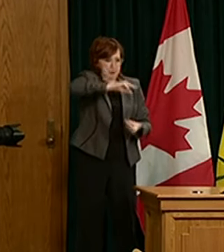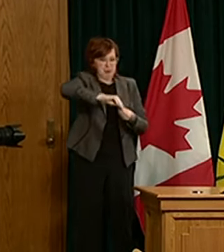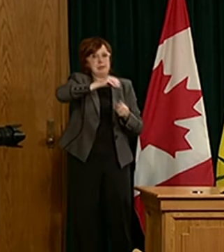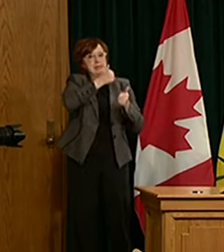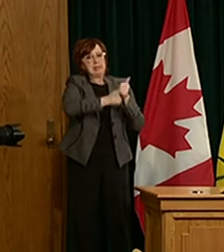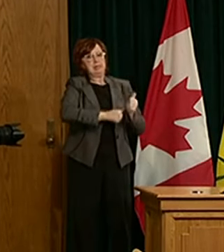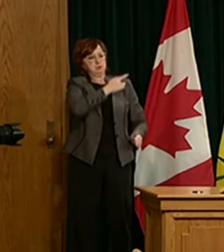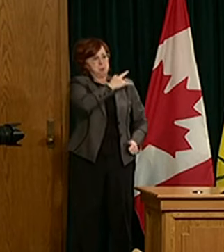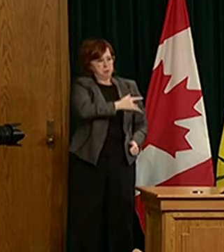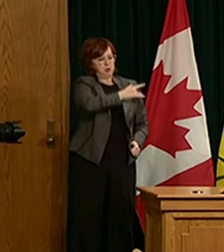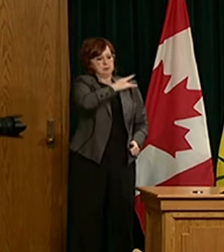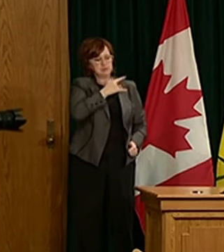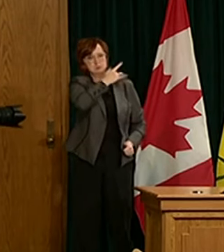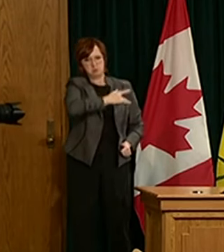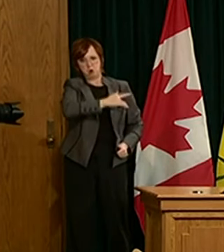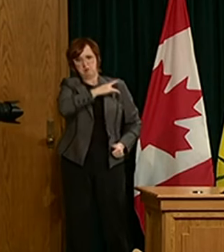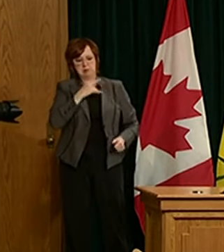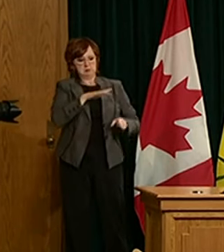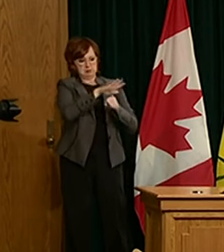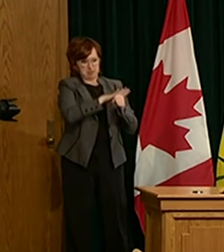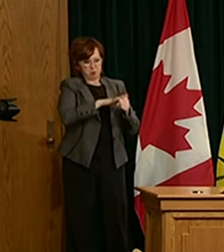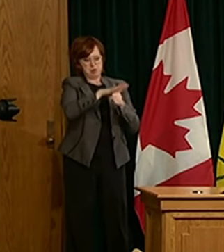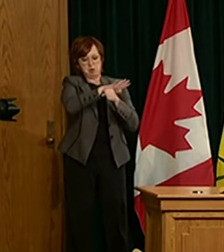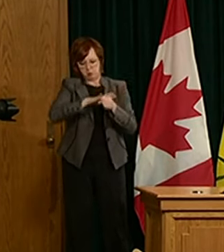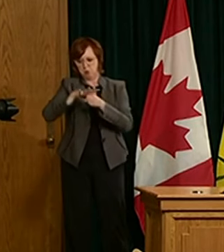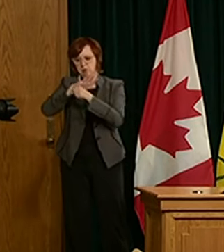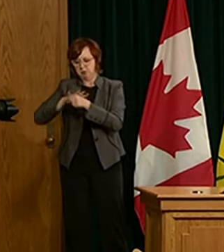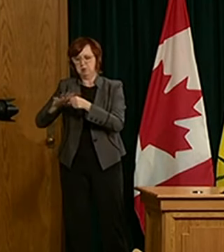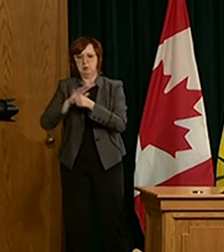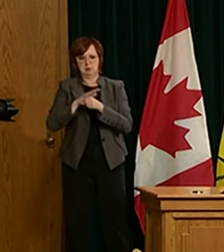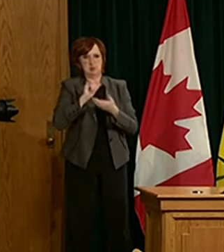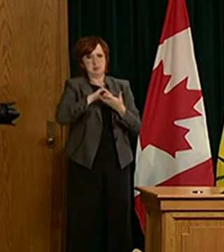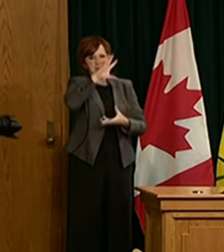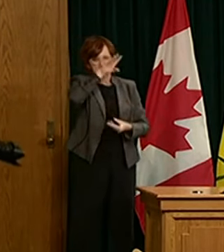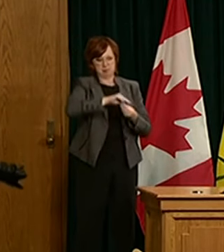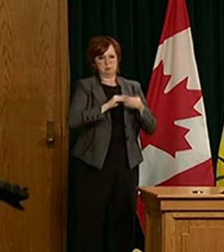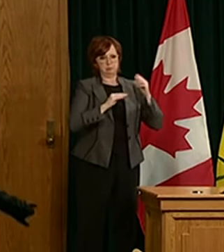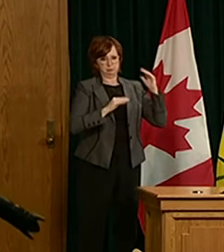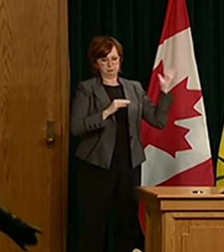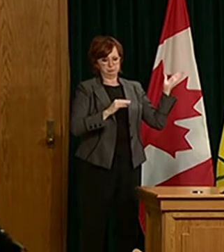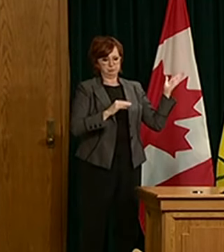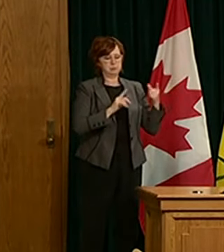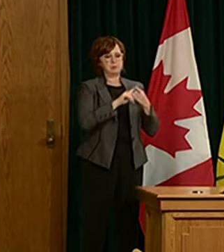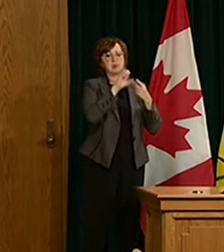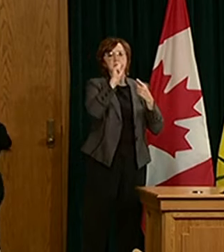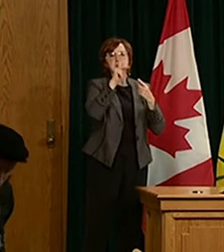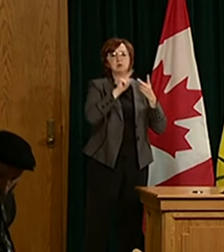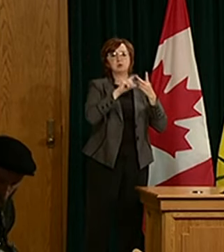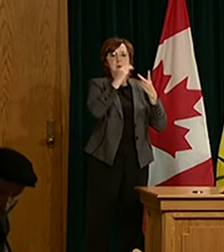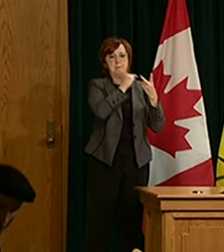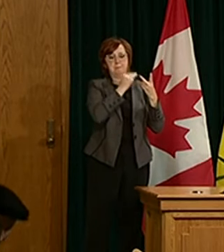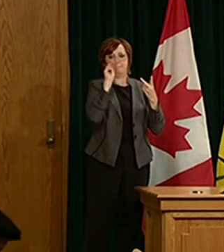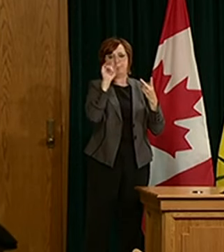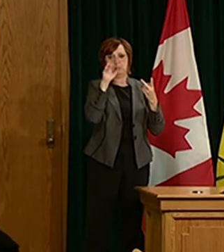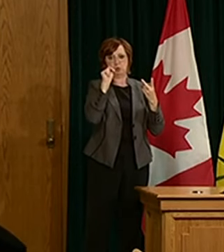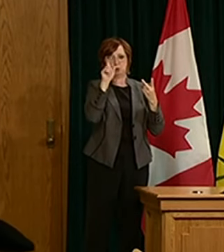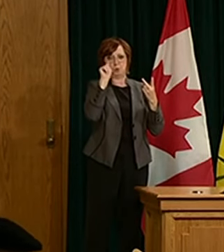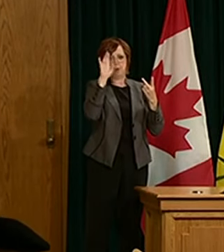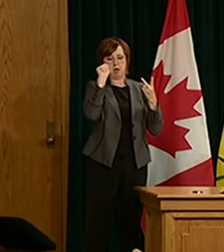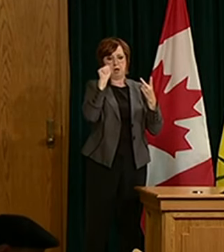the number of people in each of the different jurisdictions that we're showing now. Saskatchewan and Manitoba, as you can see,